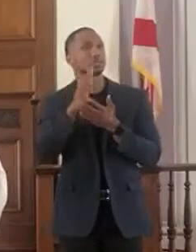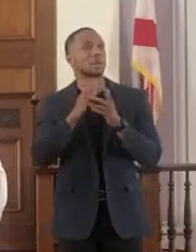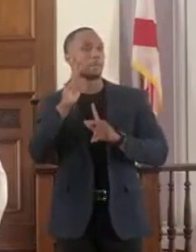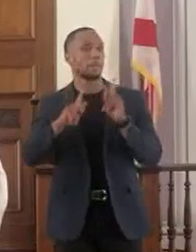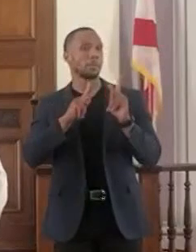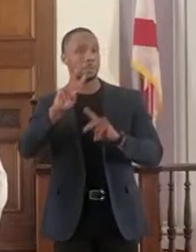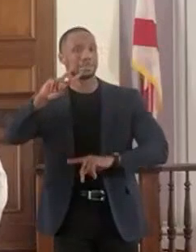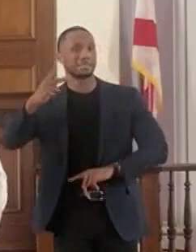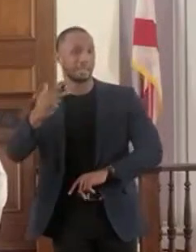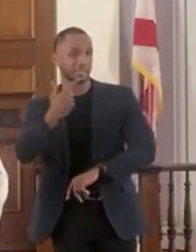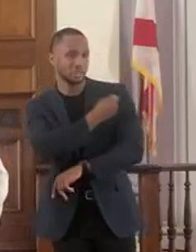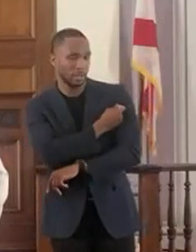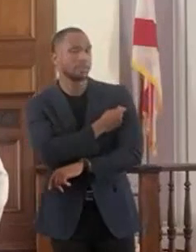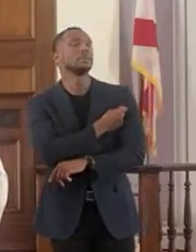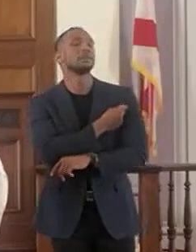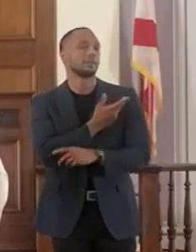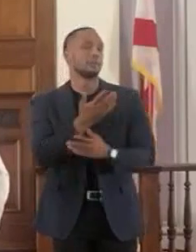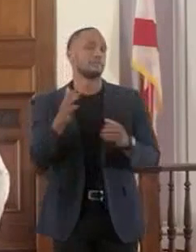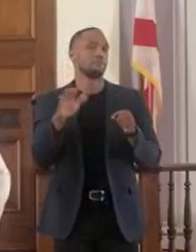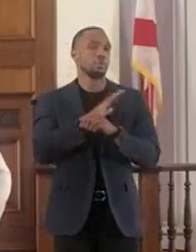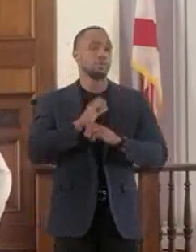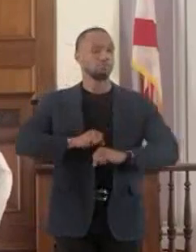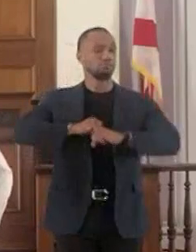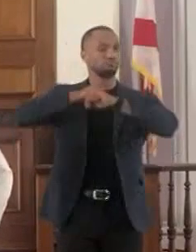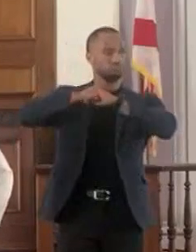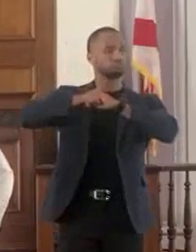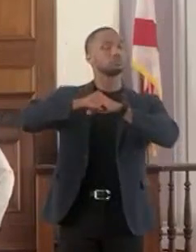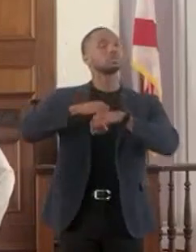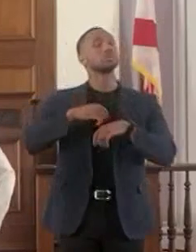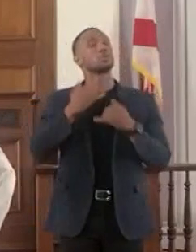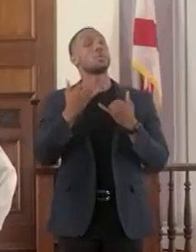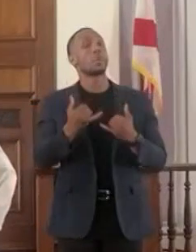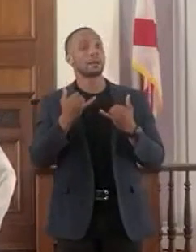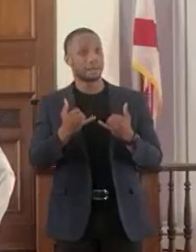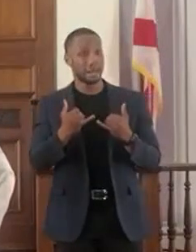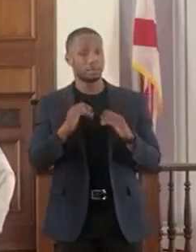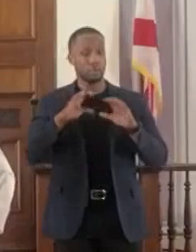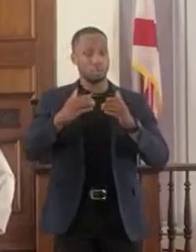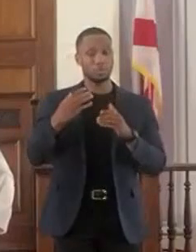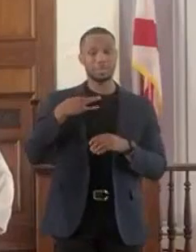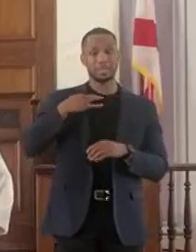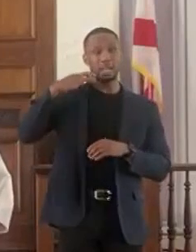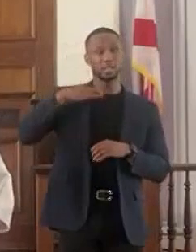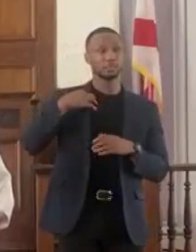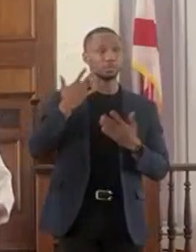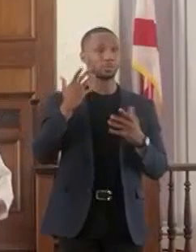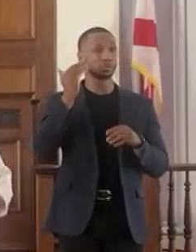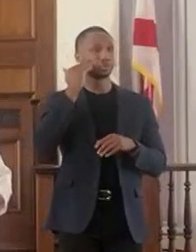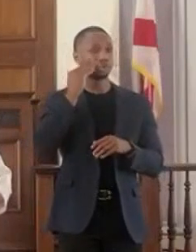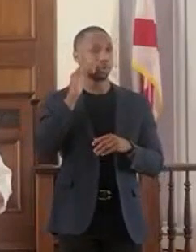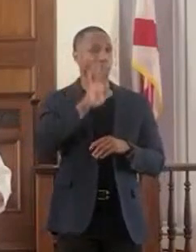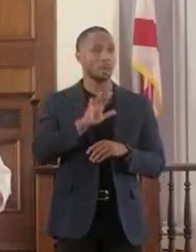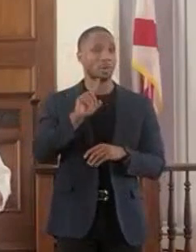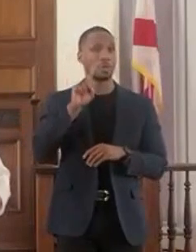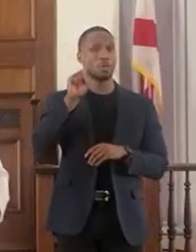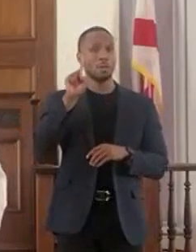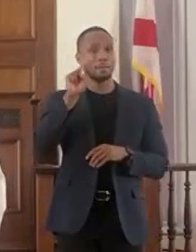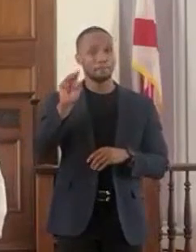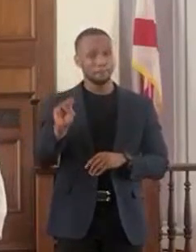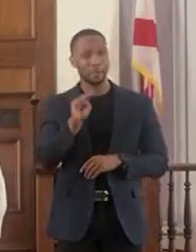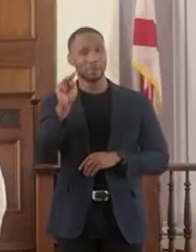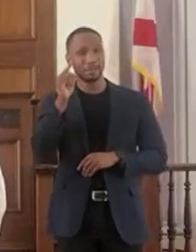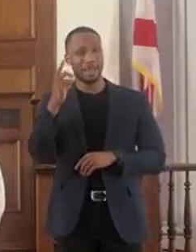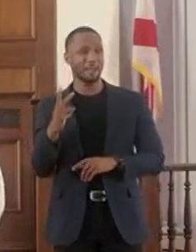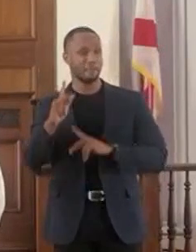those are going to be people that are fully immunized as well. So our currently eligible group, as you know, is probably around 1.5 million people.